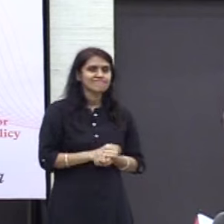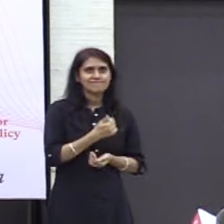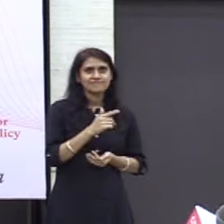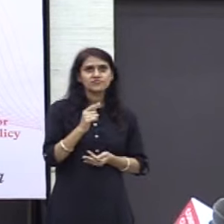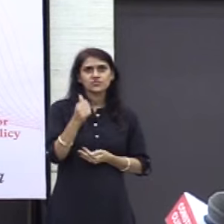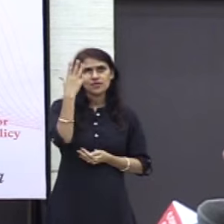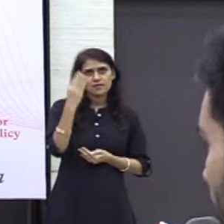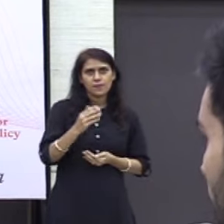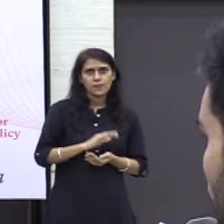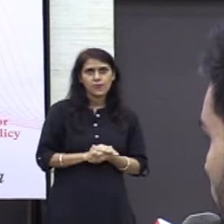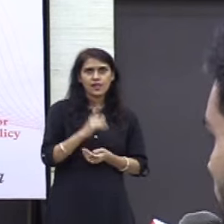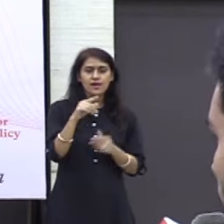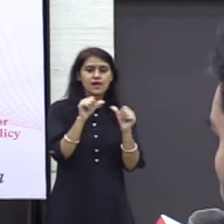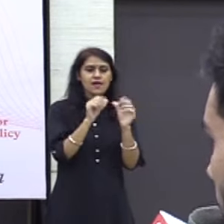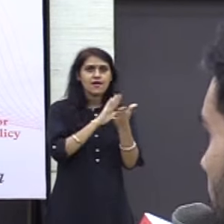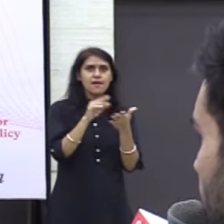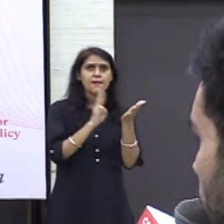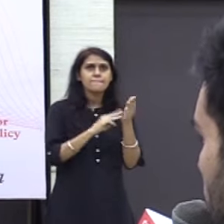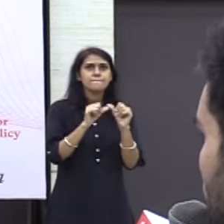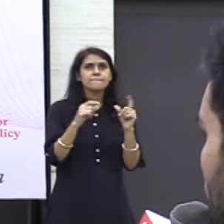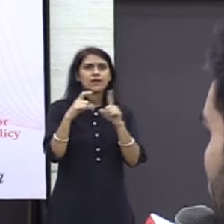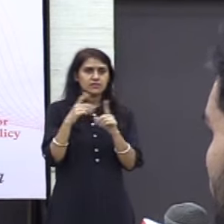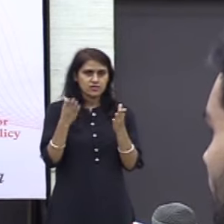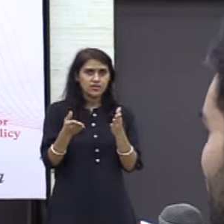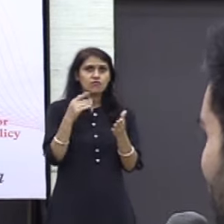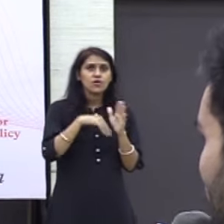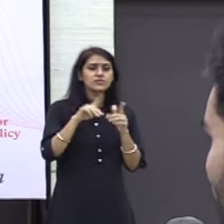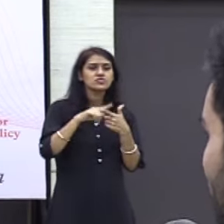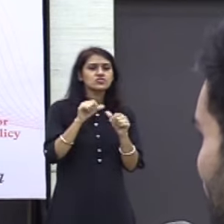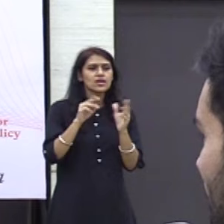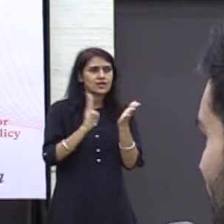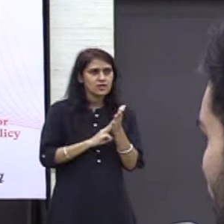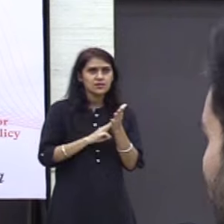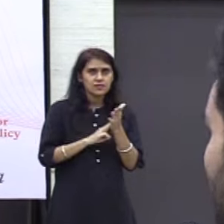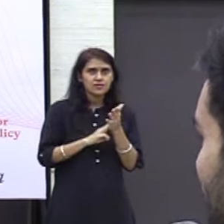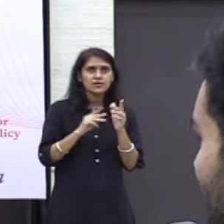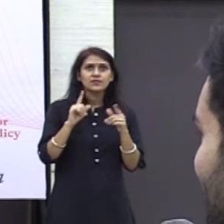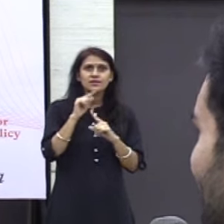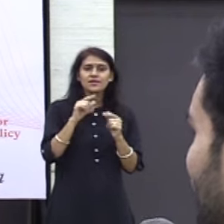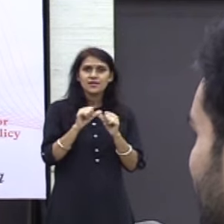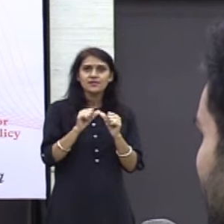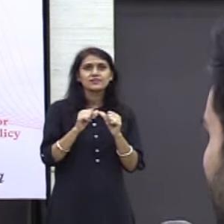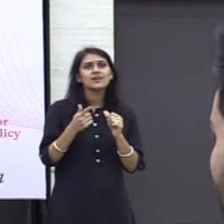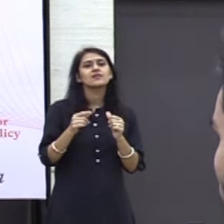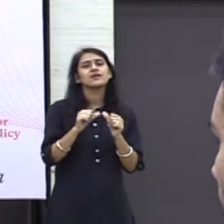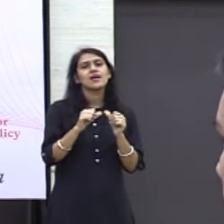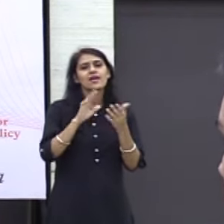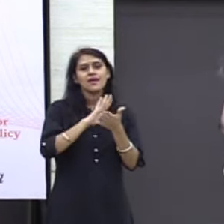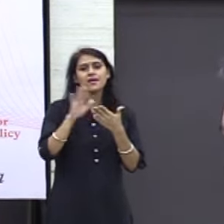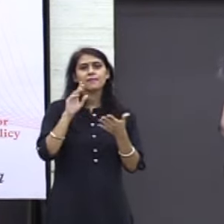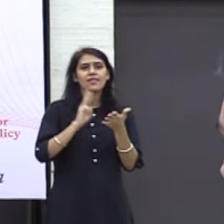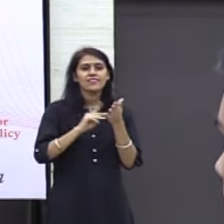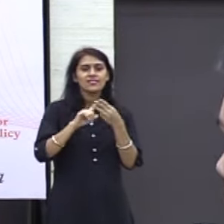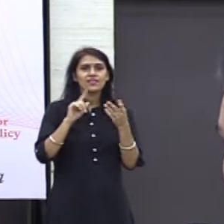Good evening, sir. I am Ahmed Ali from Jami Hamdard University. Sir, first of all, thank you for the wonderful lecture. So my question